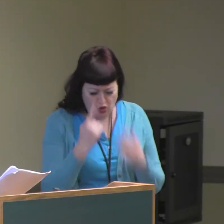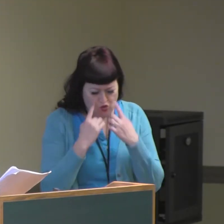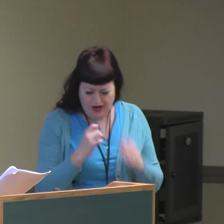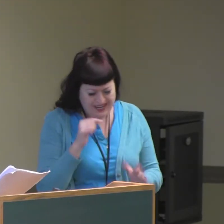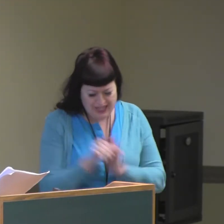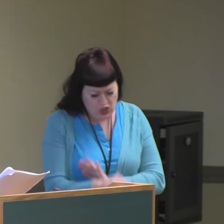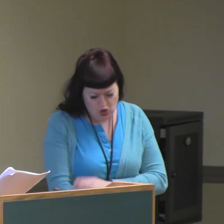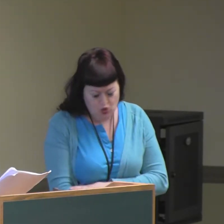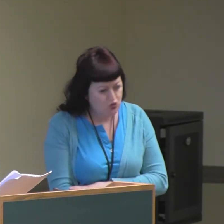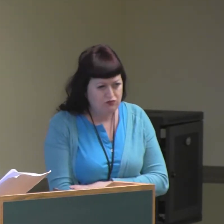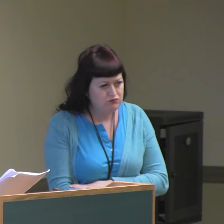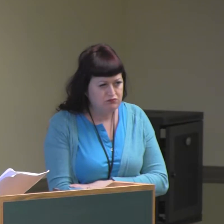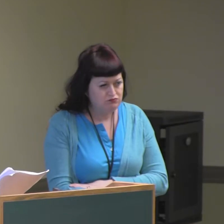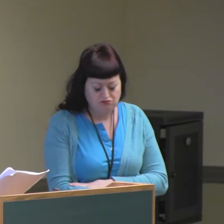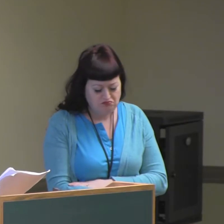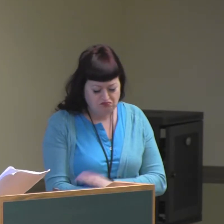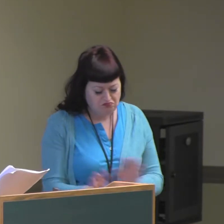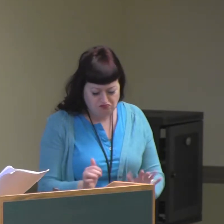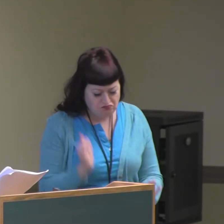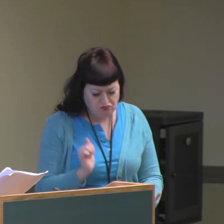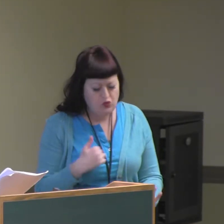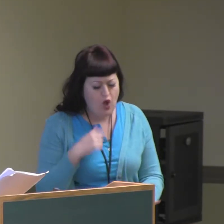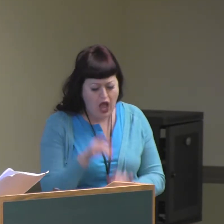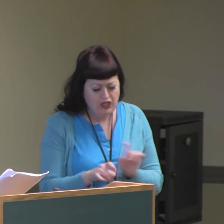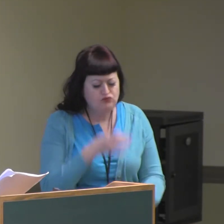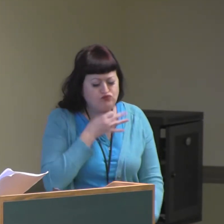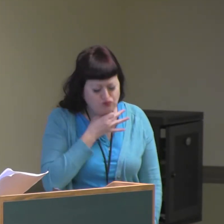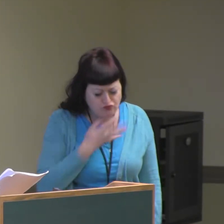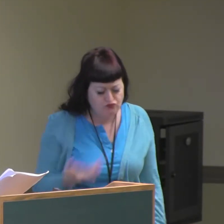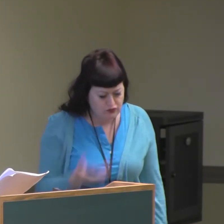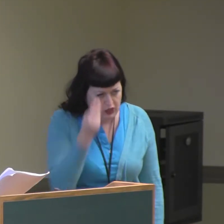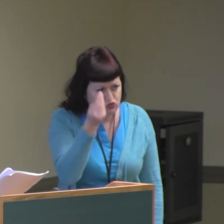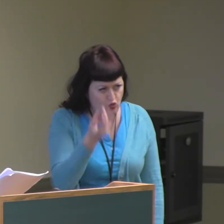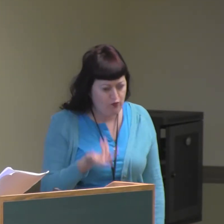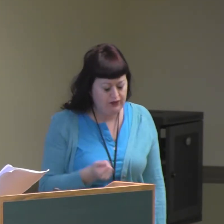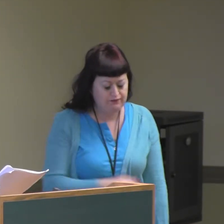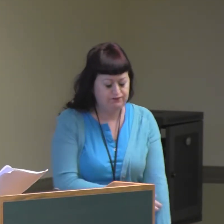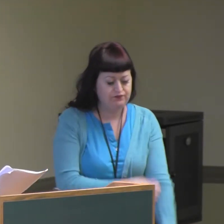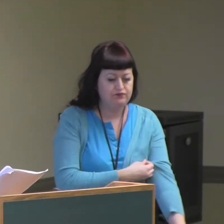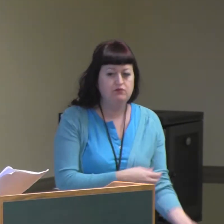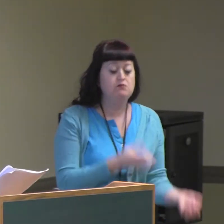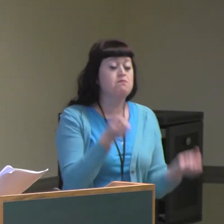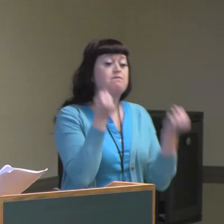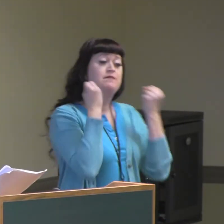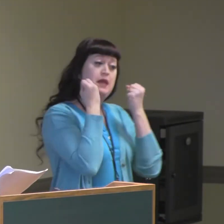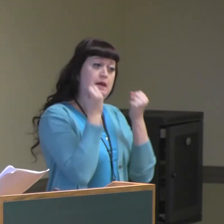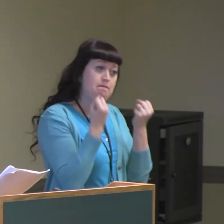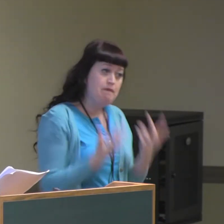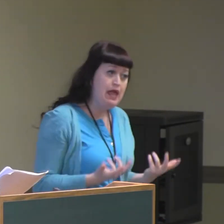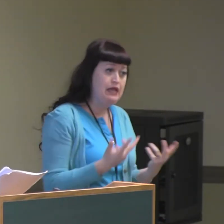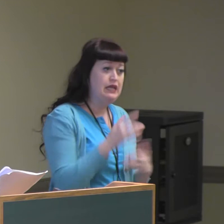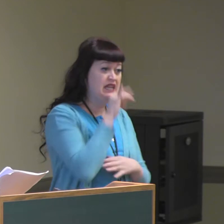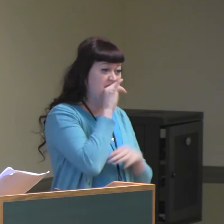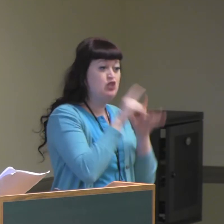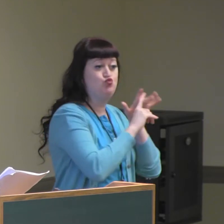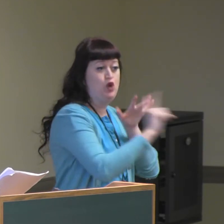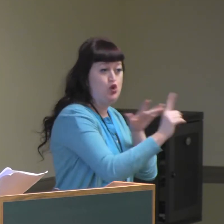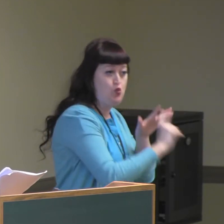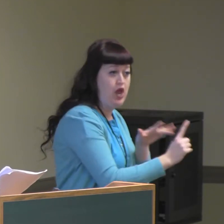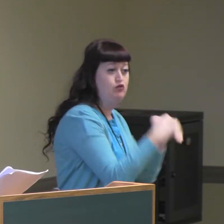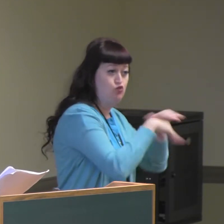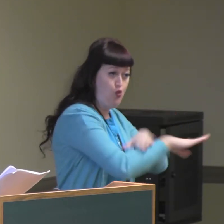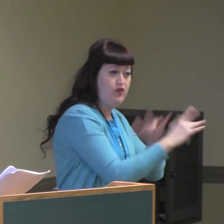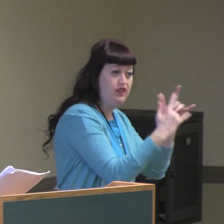kill you or do bad thing to you. We are just asking a question, they told me. Many kids ran away to the